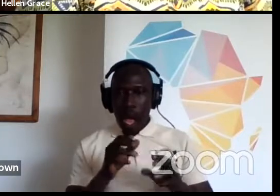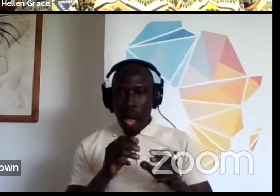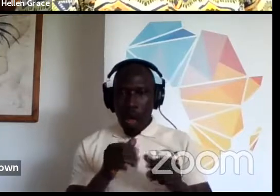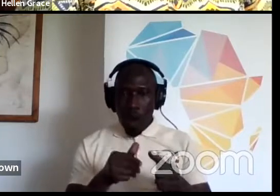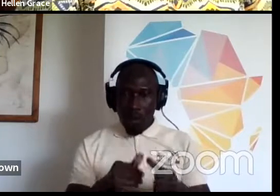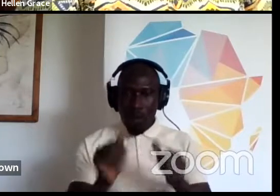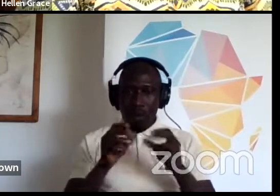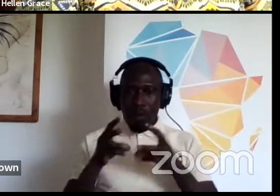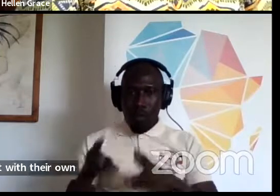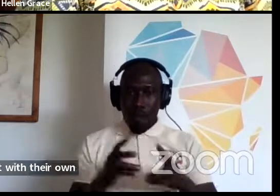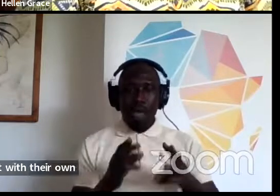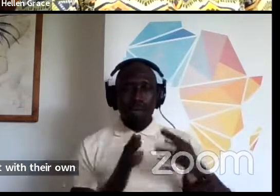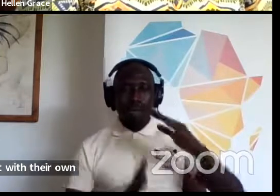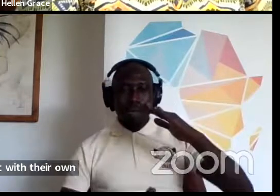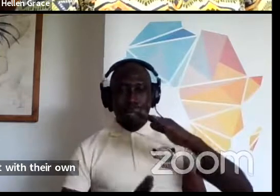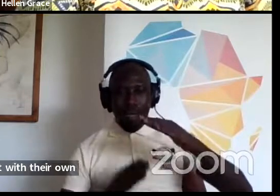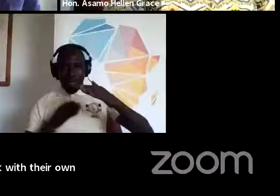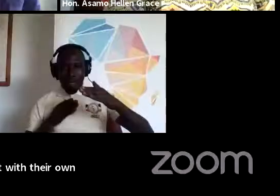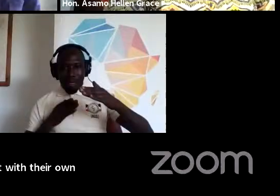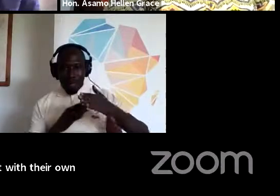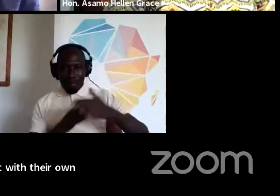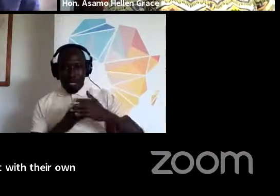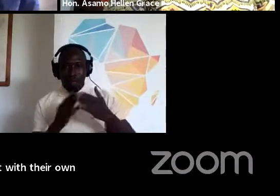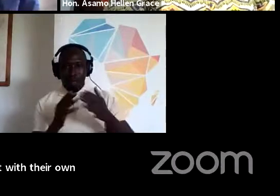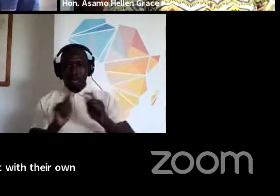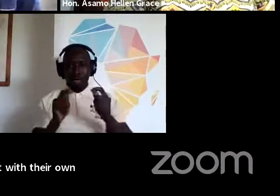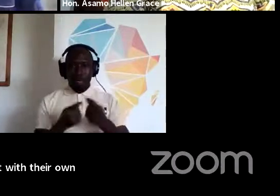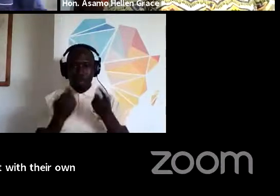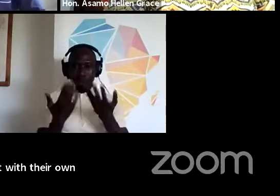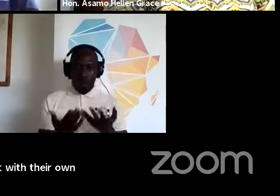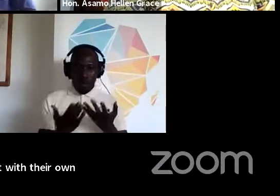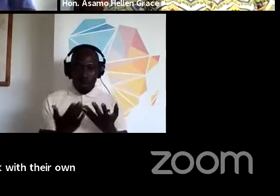own limitations in terms of